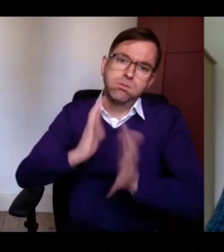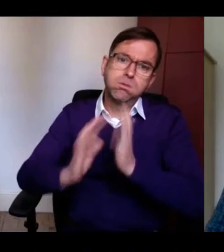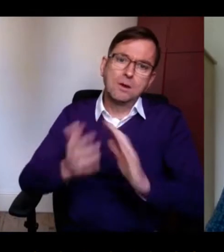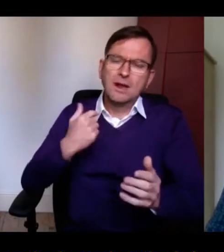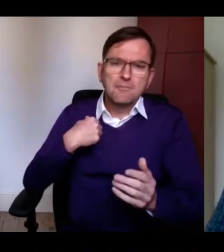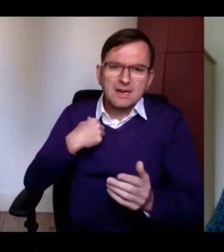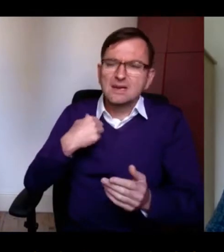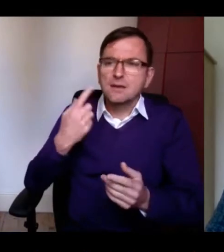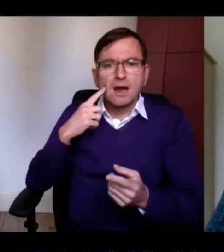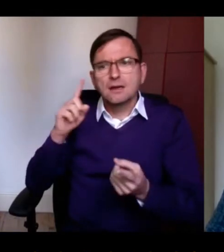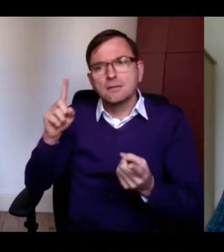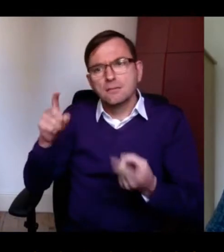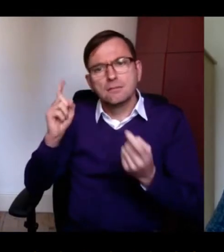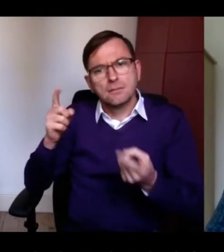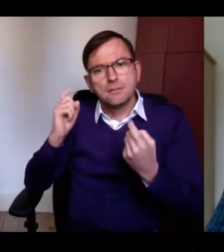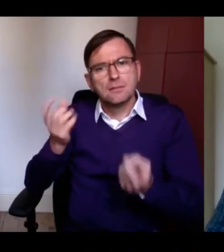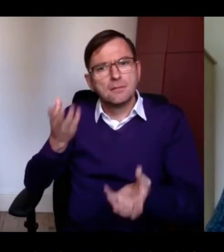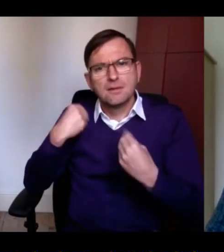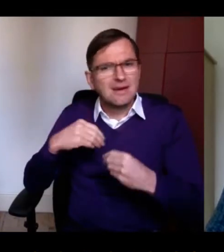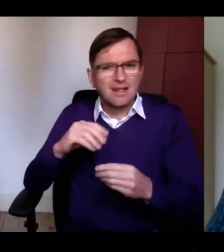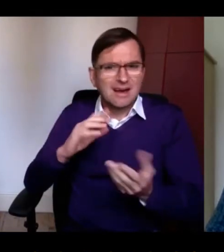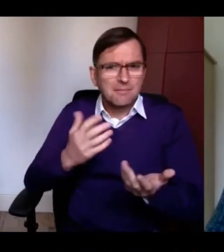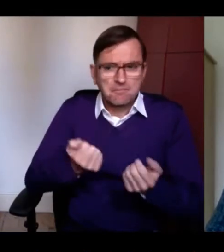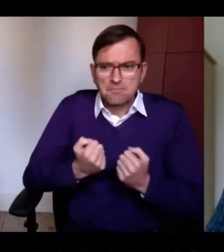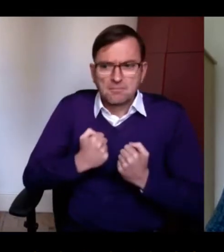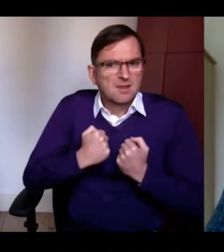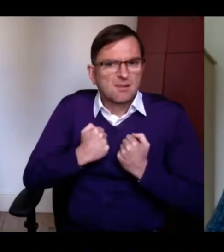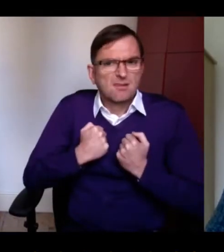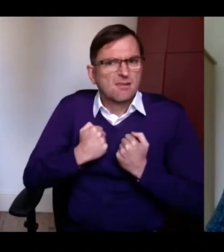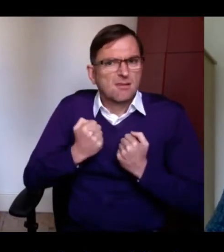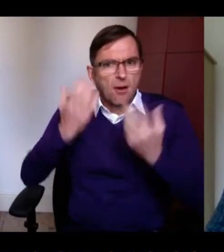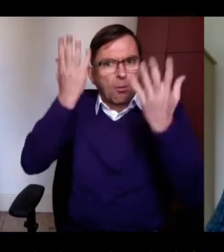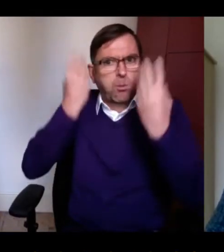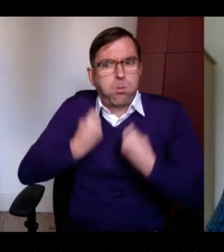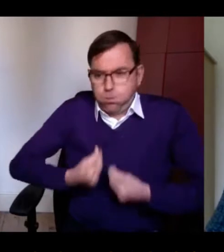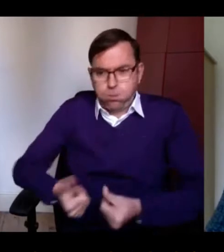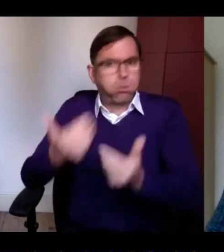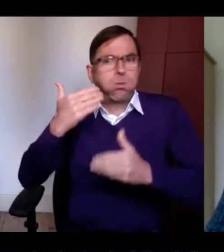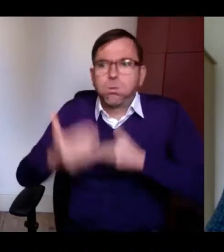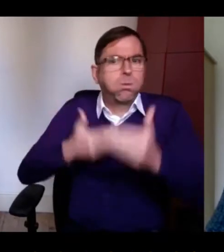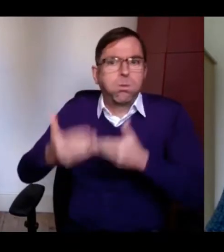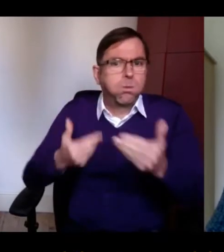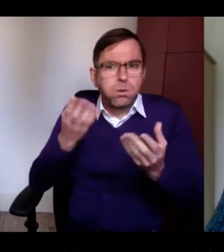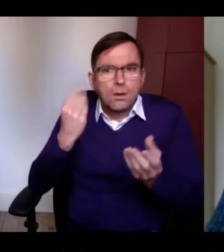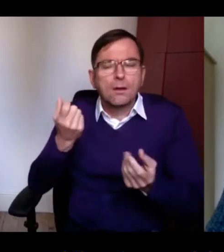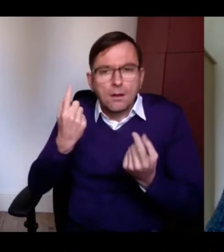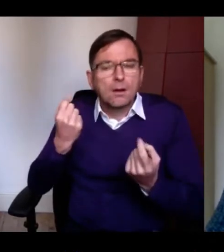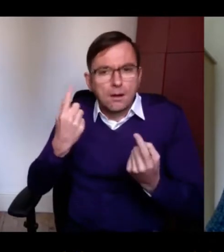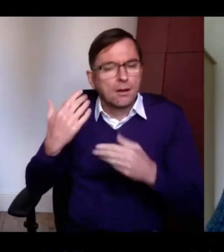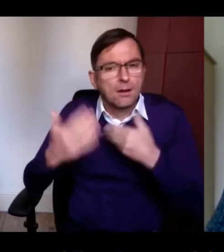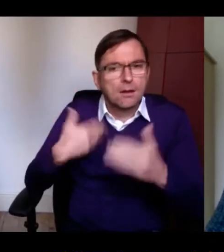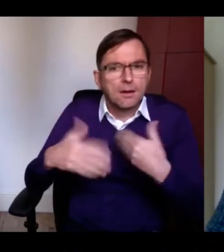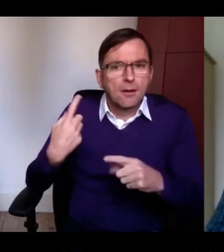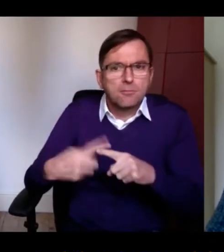And then I can then look at what the information is and translate it into BSL. And then I can